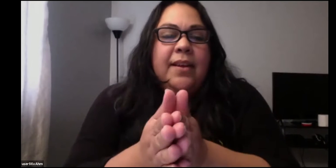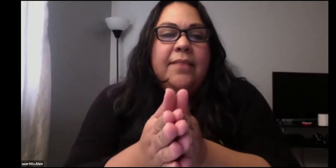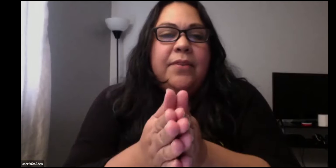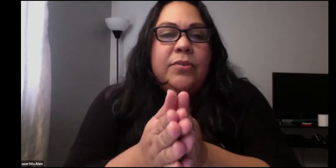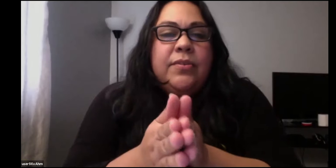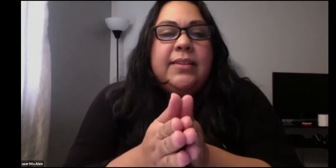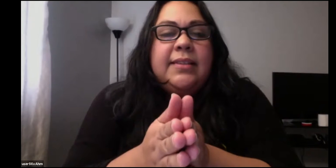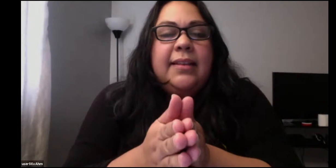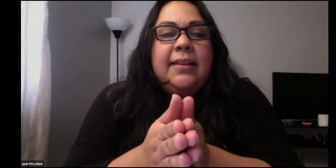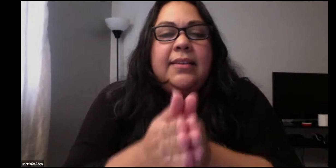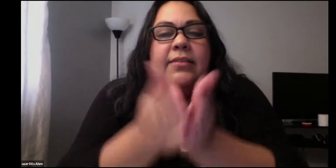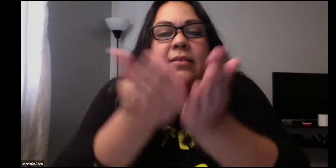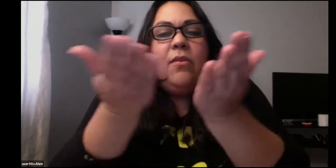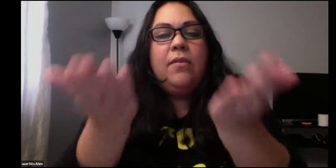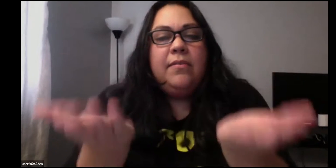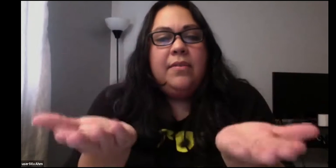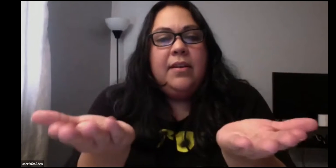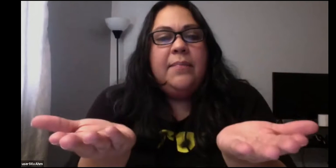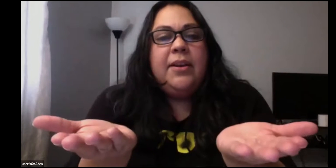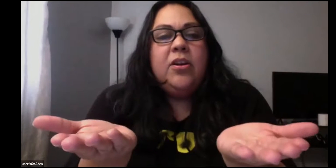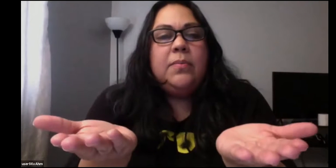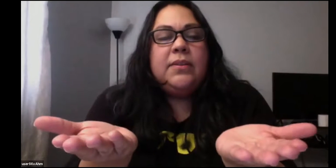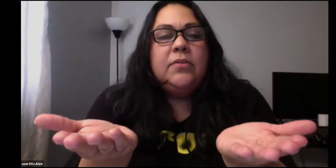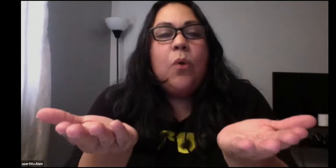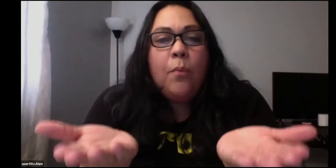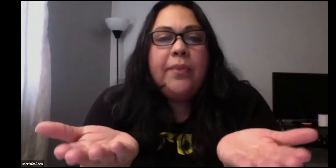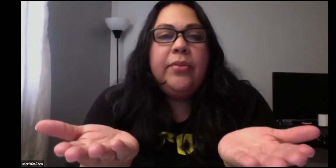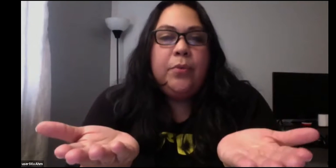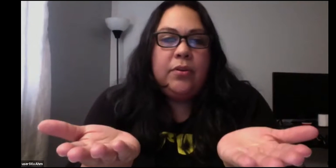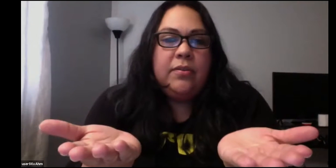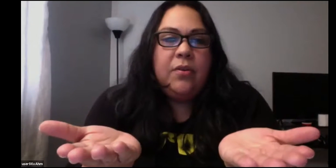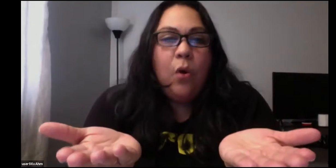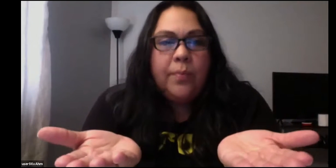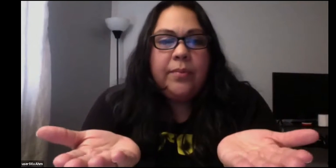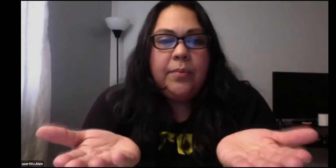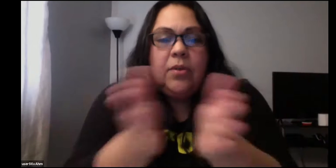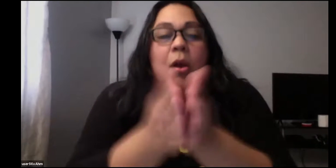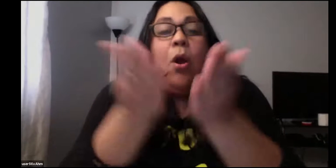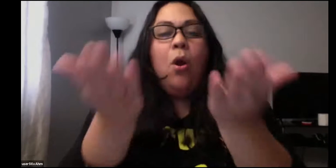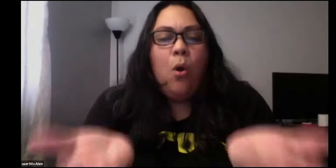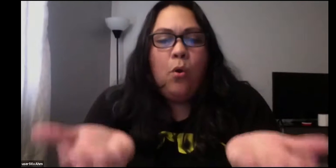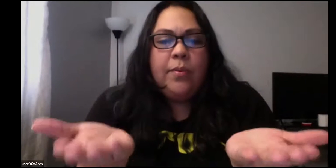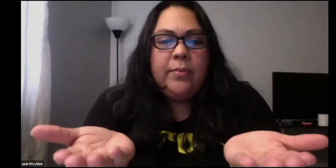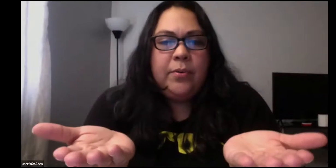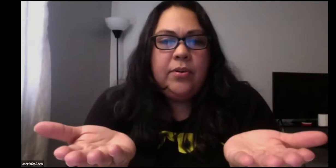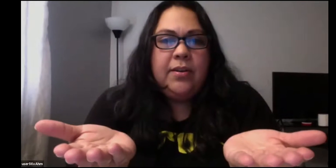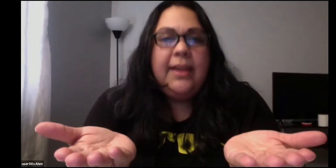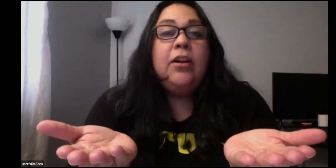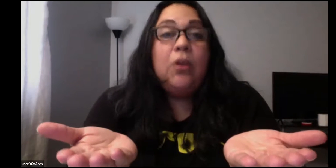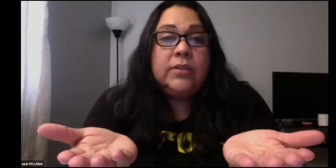you do this sign like this, it becomes to open the book. Open the book. Open the book, and close the